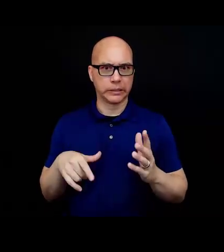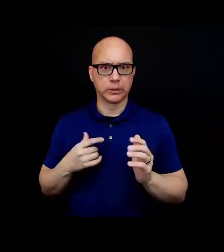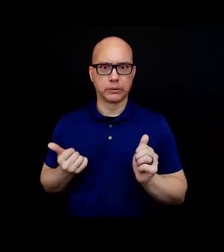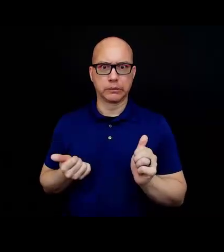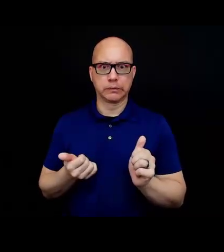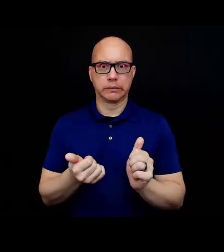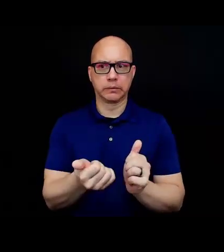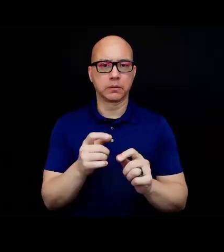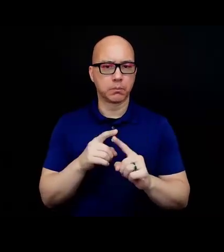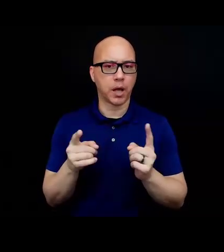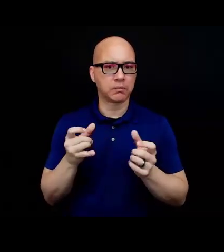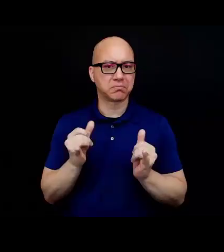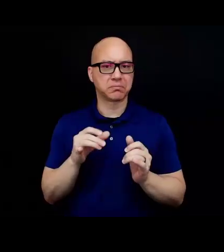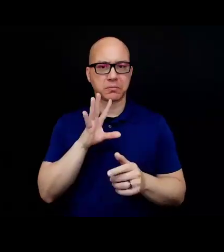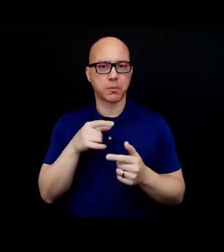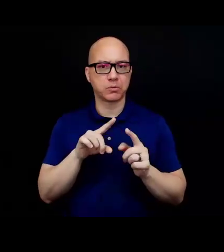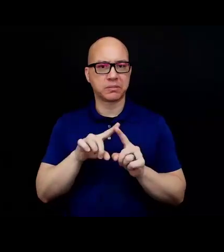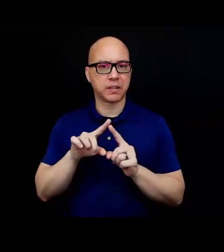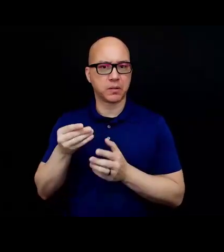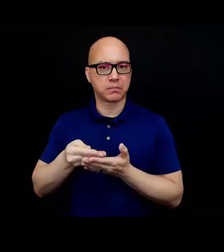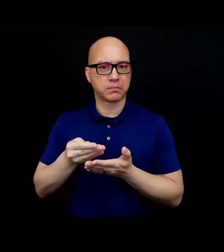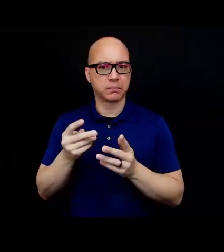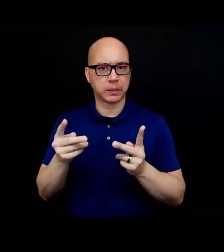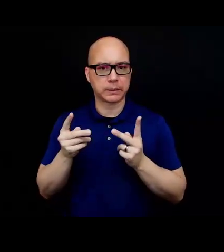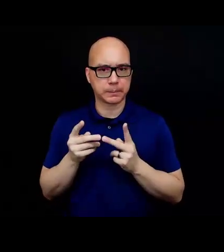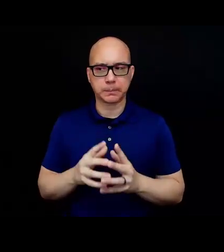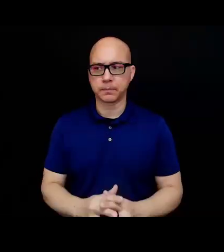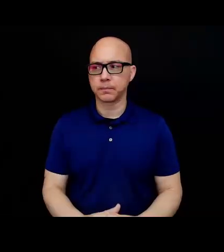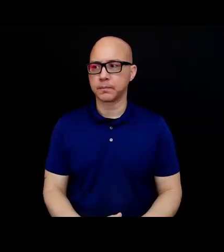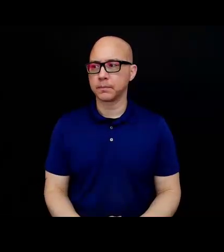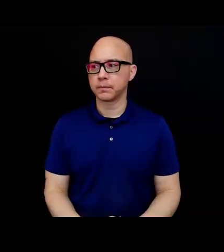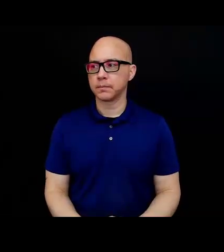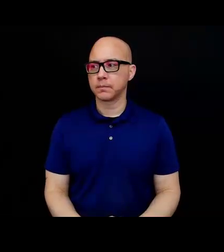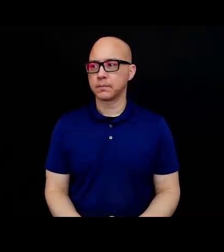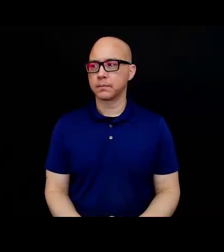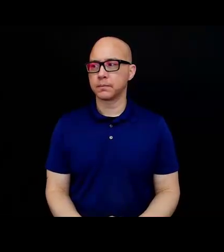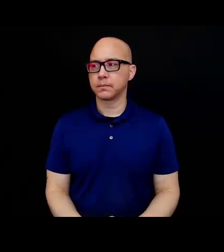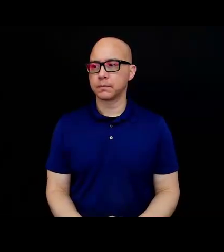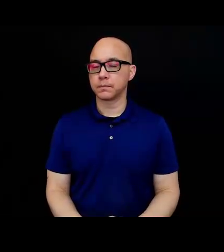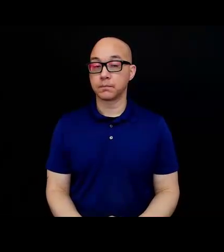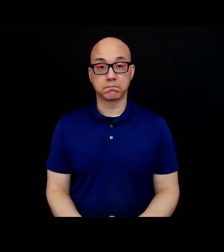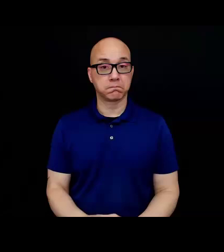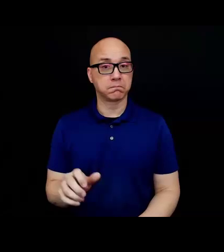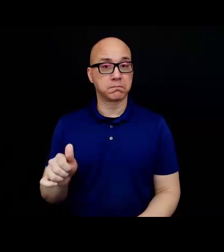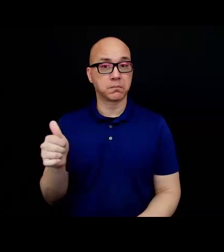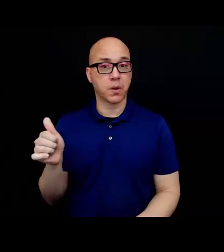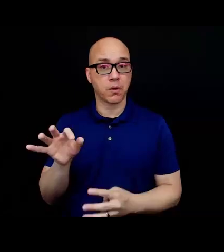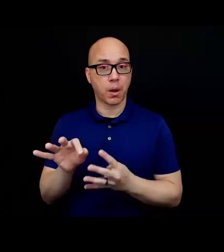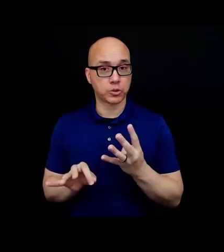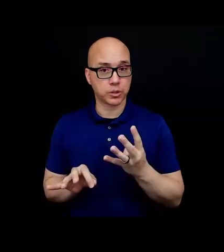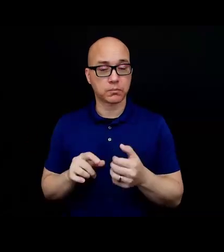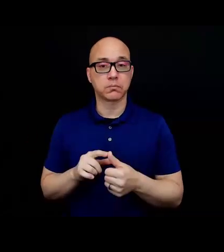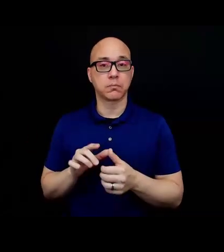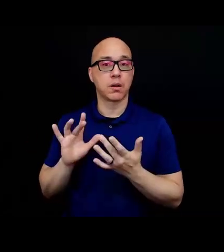different funding sources. So some of the other funding sources, you have online lenders,